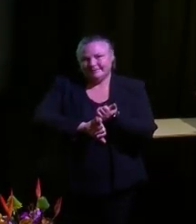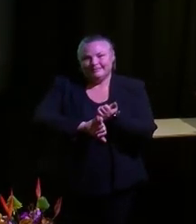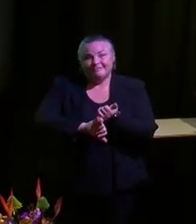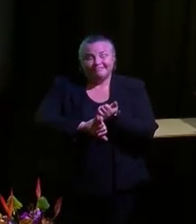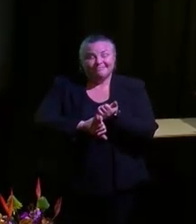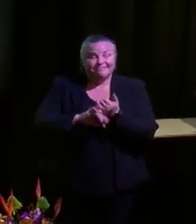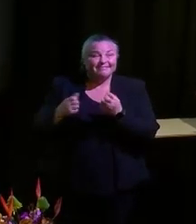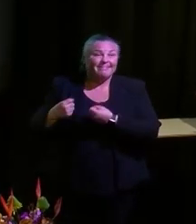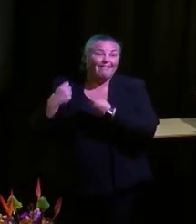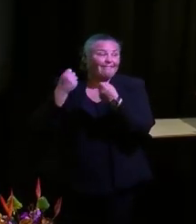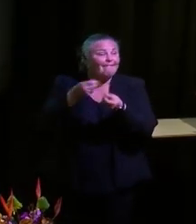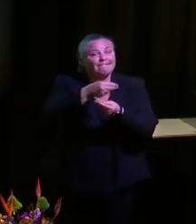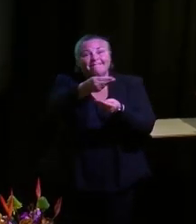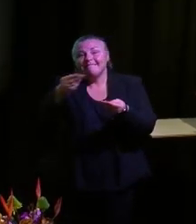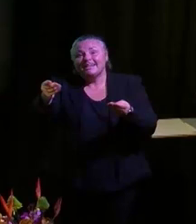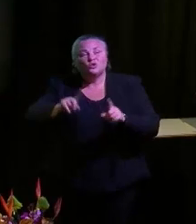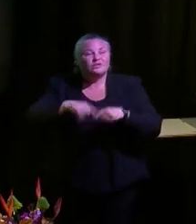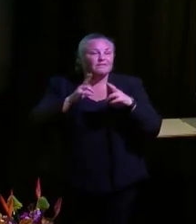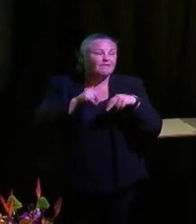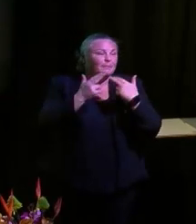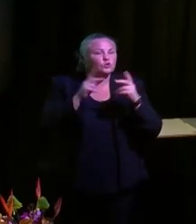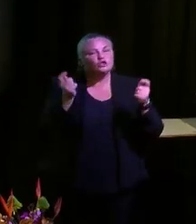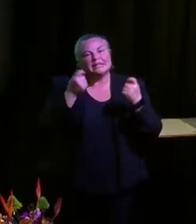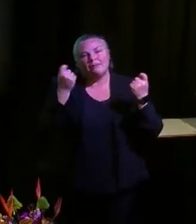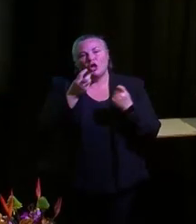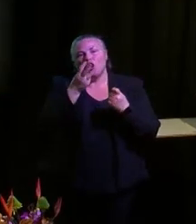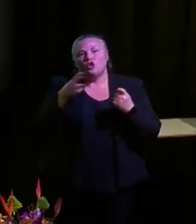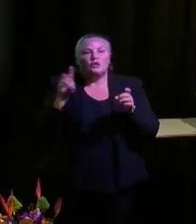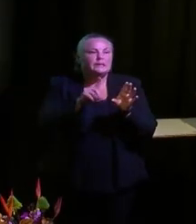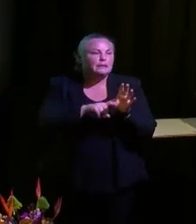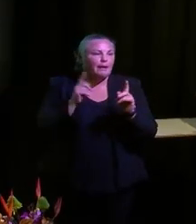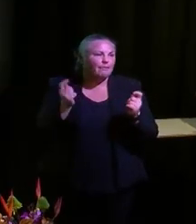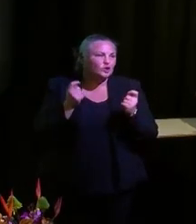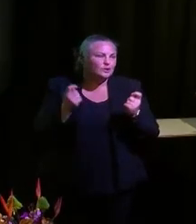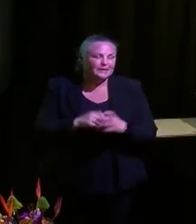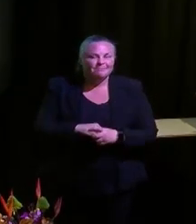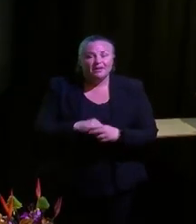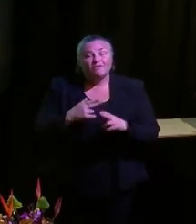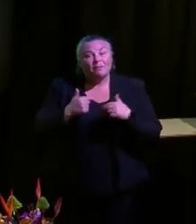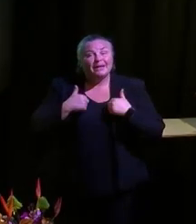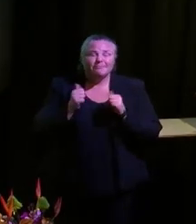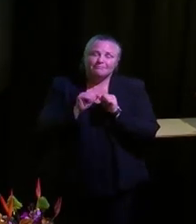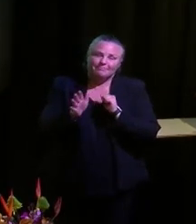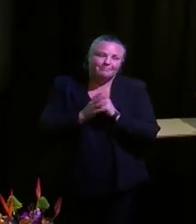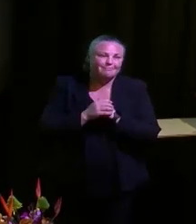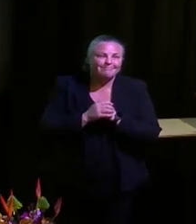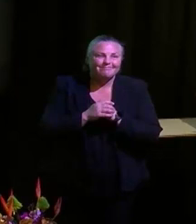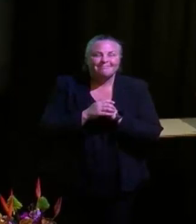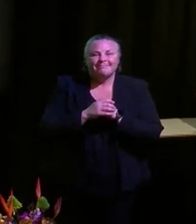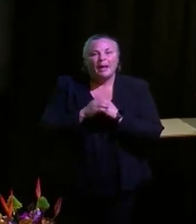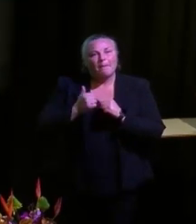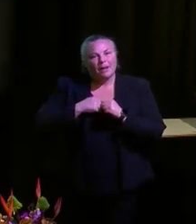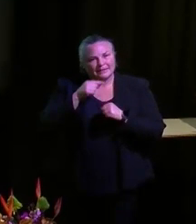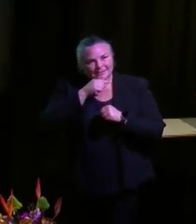them to Murray Island and gave them to different families to wear to celebrate the 30th anniversary. So for me, that was fantastic. And, you know, for my sons